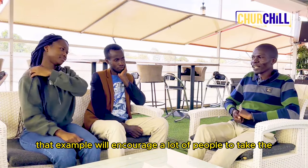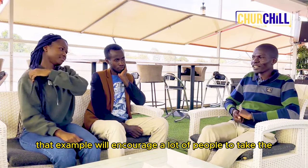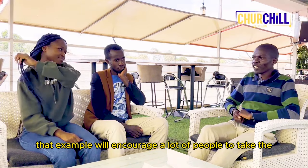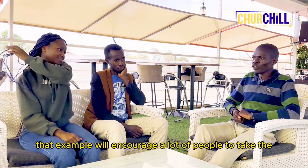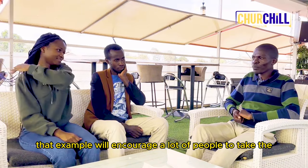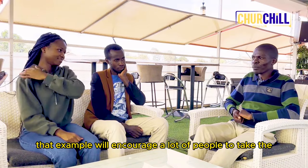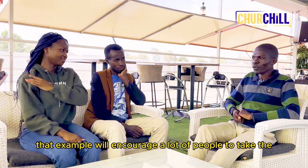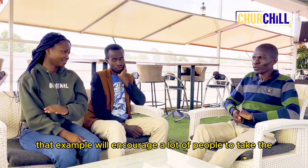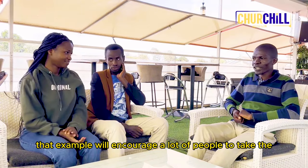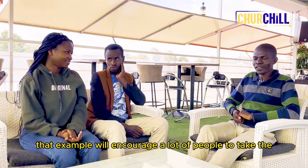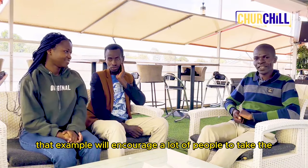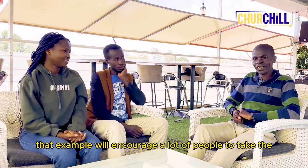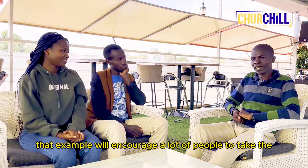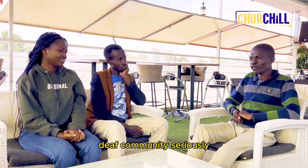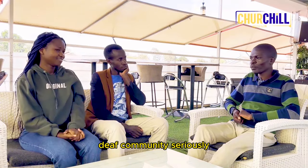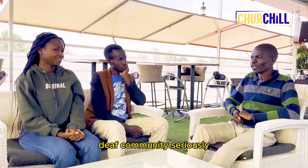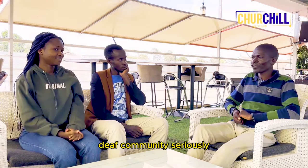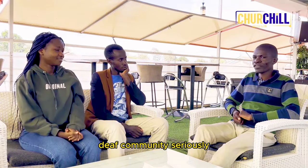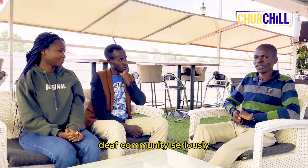encourage a lot of people to take the deaf community seriously.